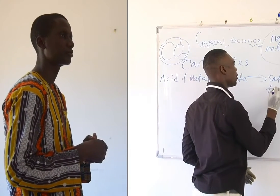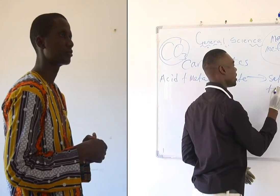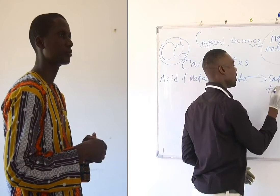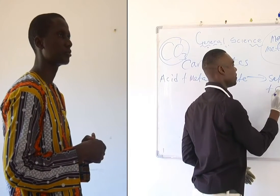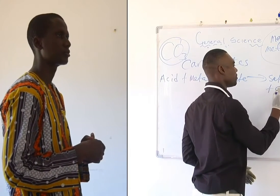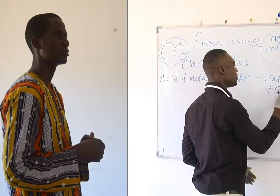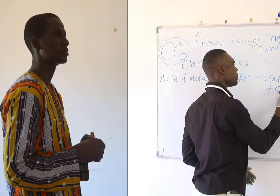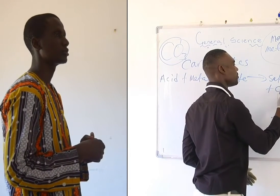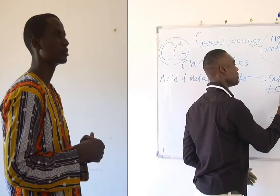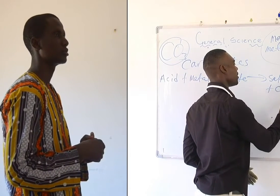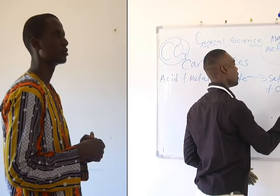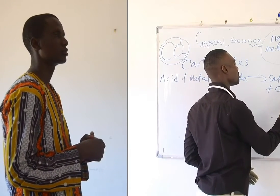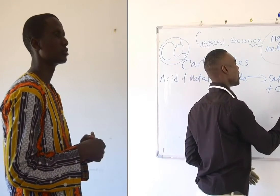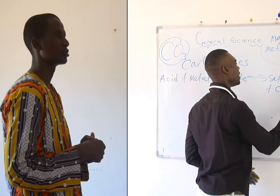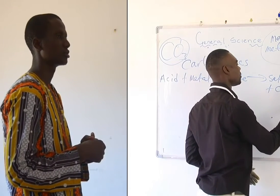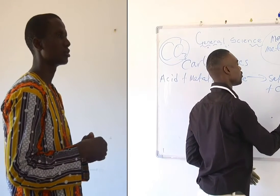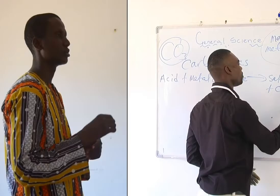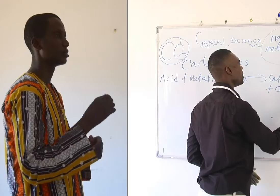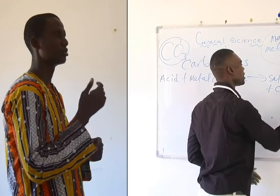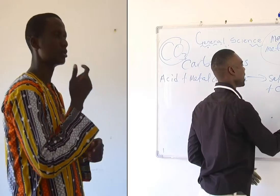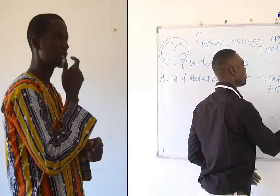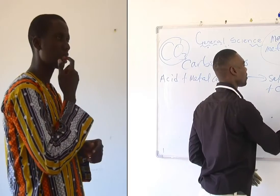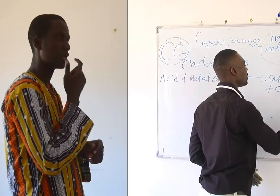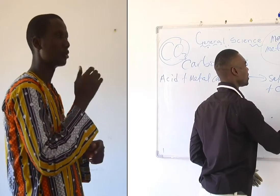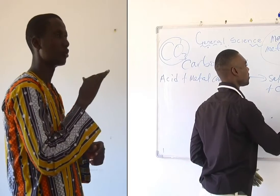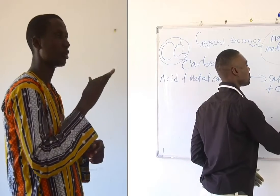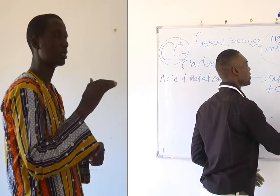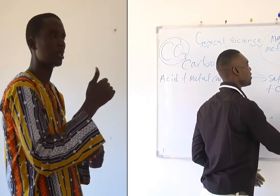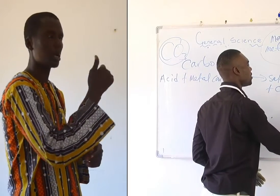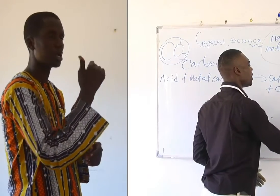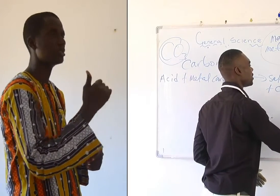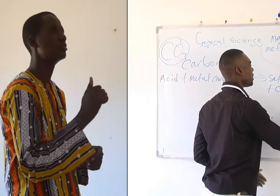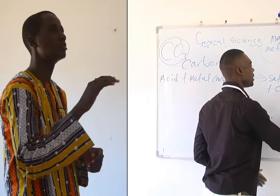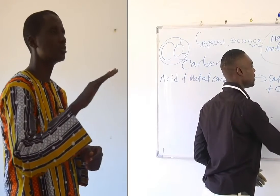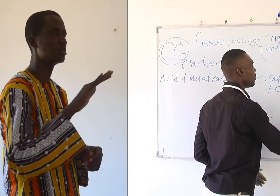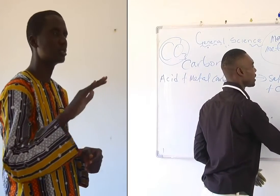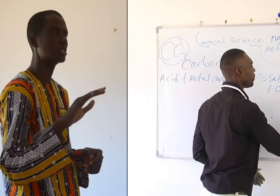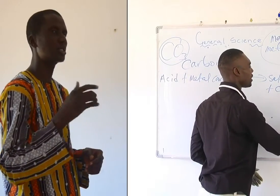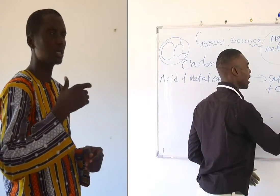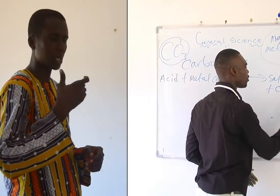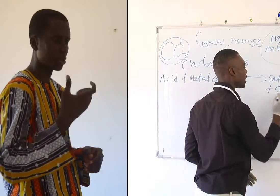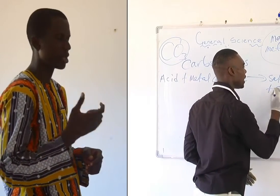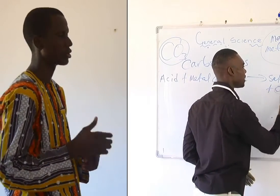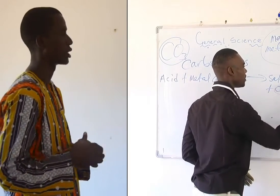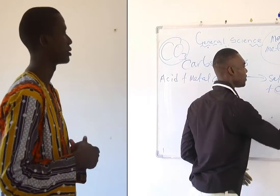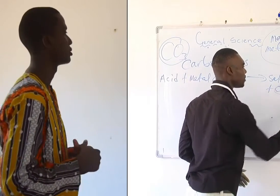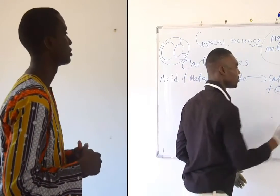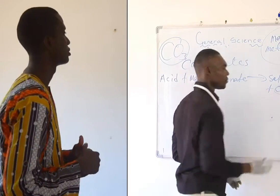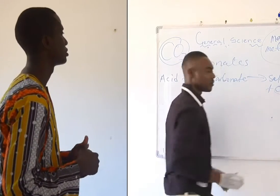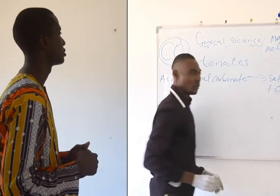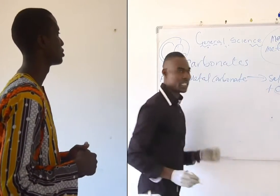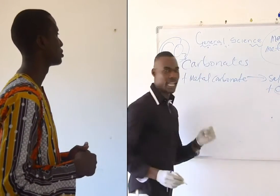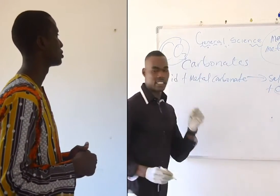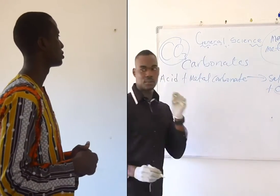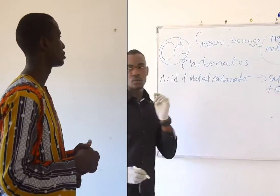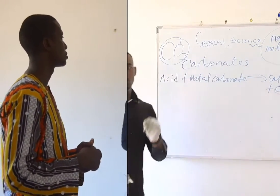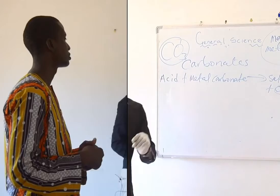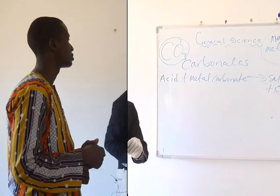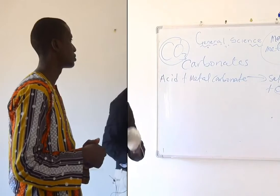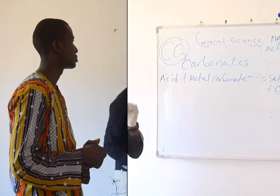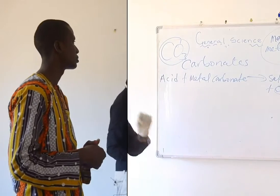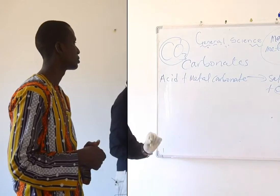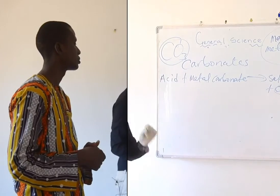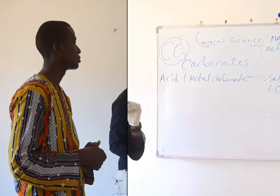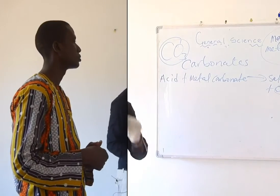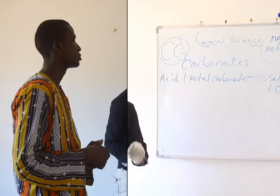and carbon dioxide. So please take note of this, especially the word carbon dioxide. Which gas is